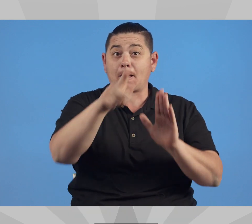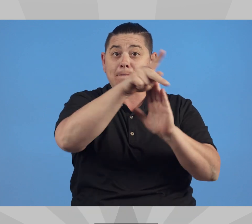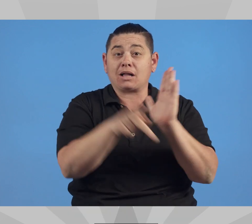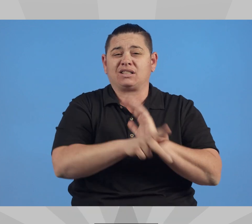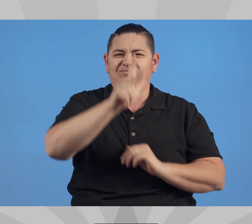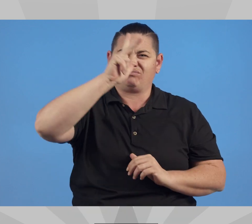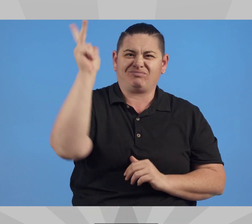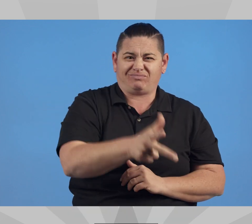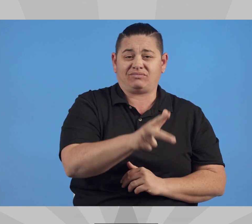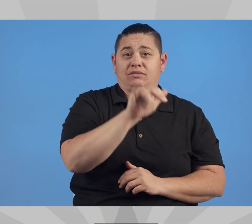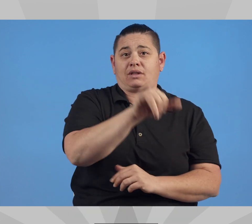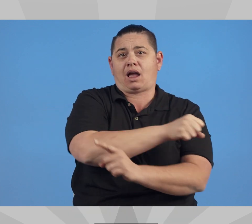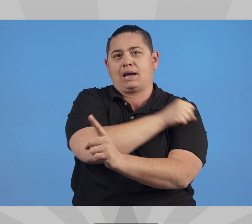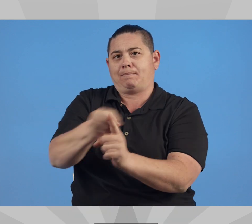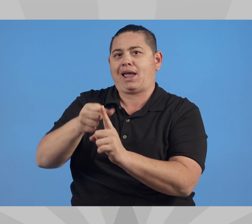policy.